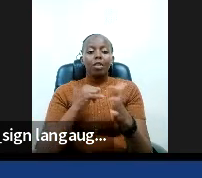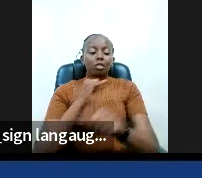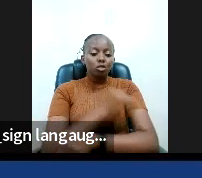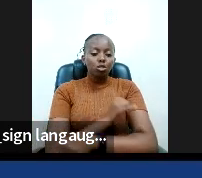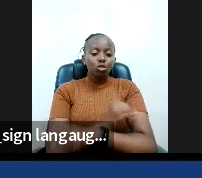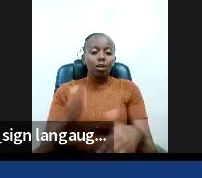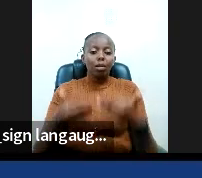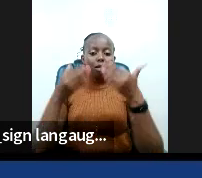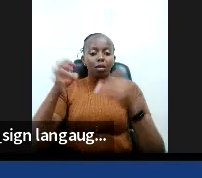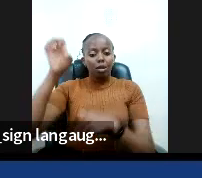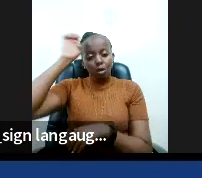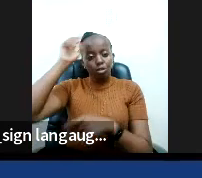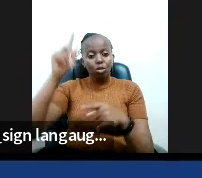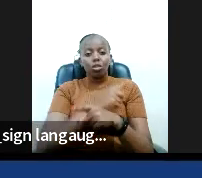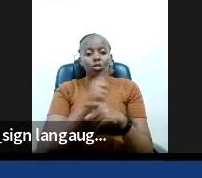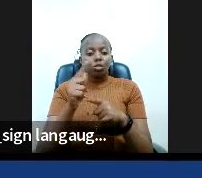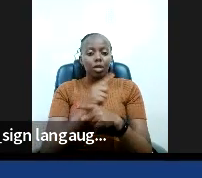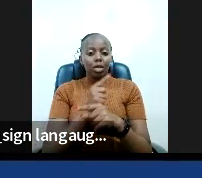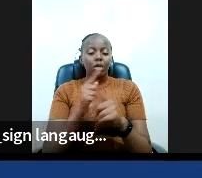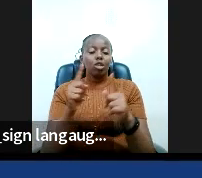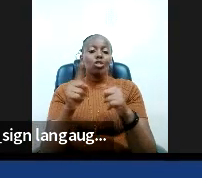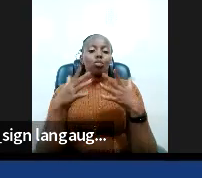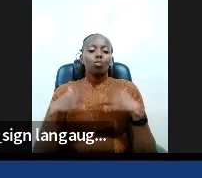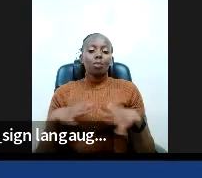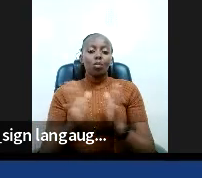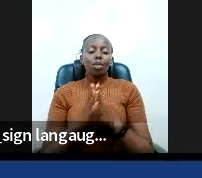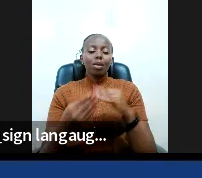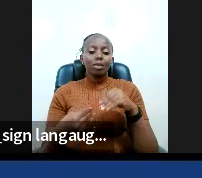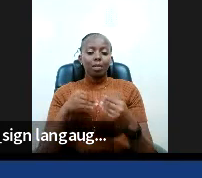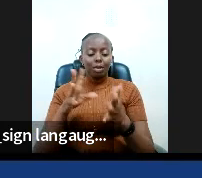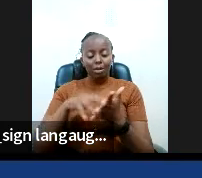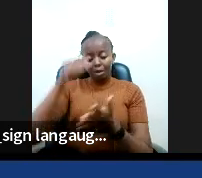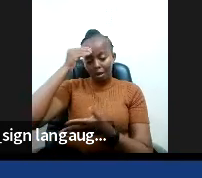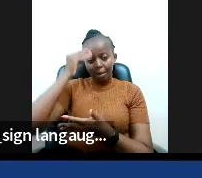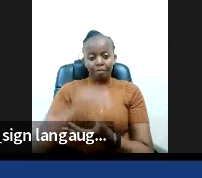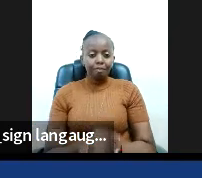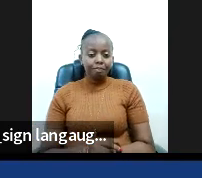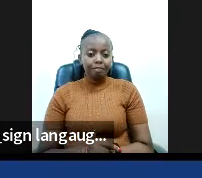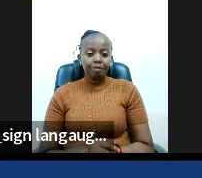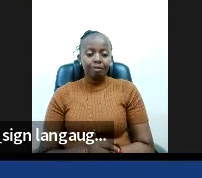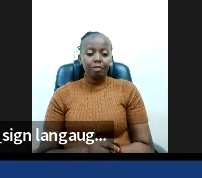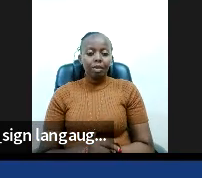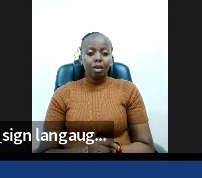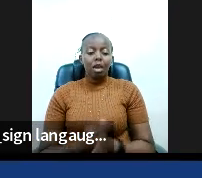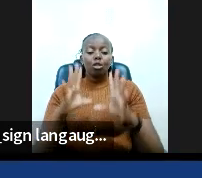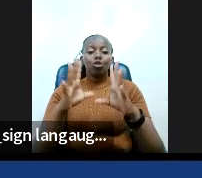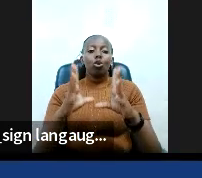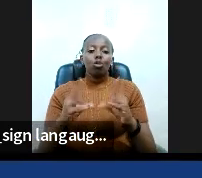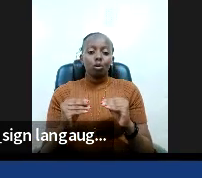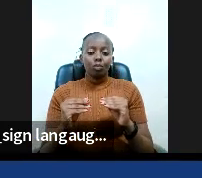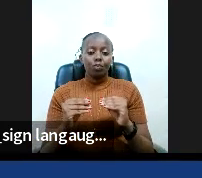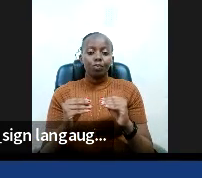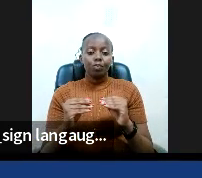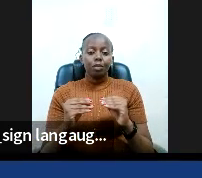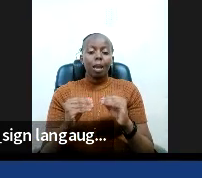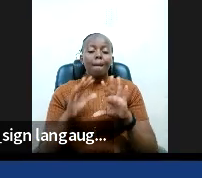educational training to persons with learning disabilities. The total addressable market